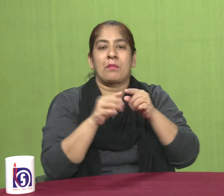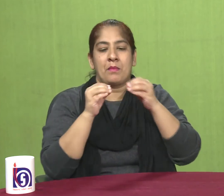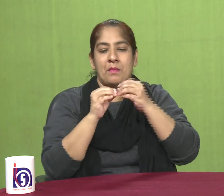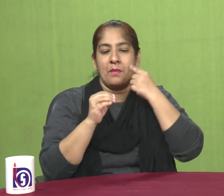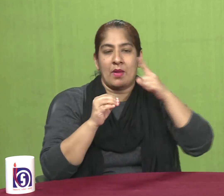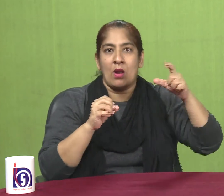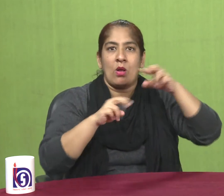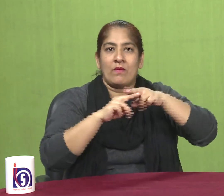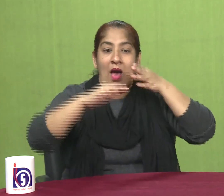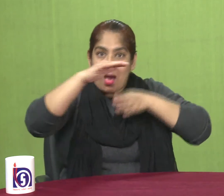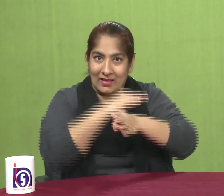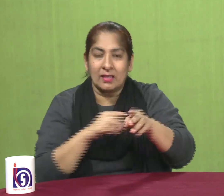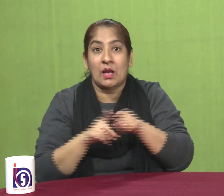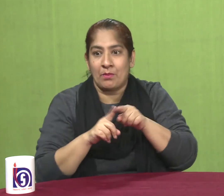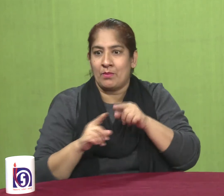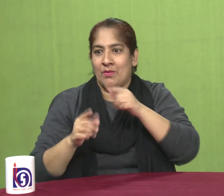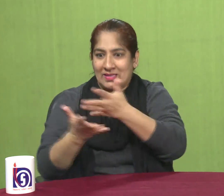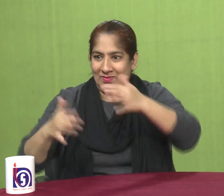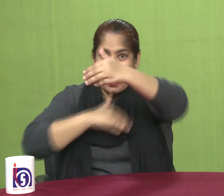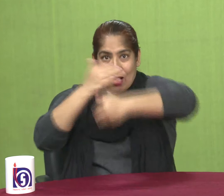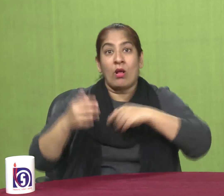Then there is bill of entry.